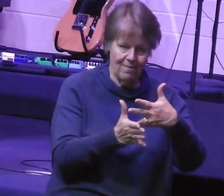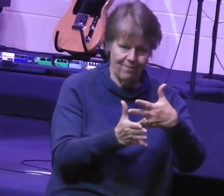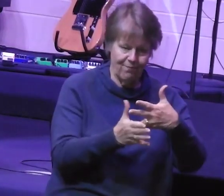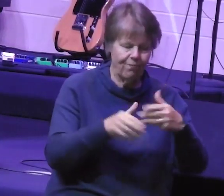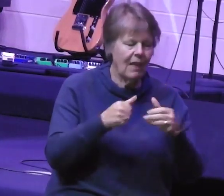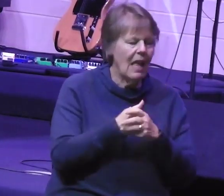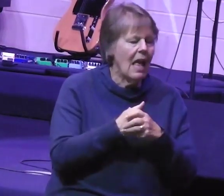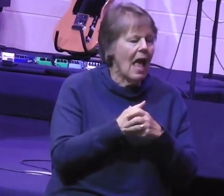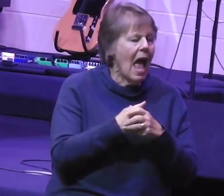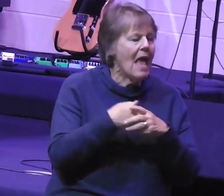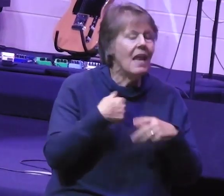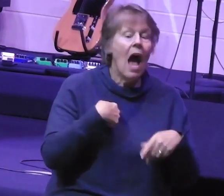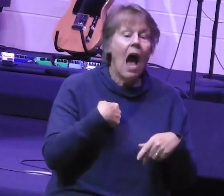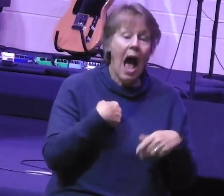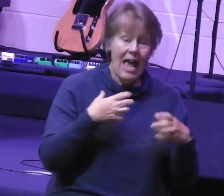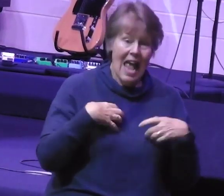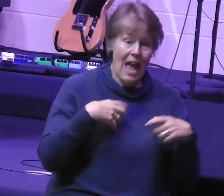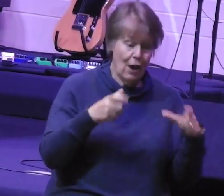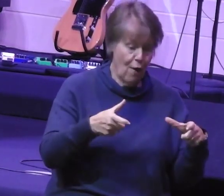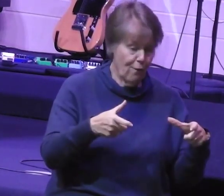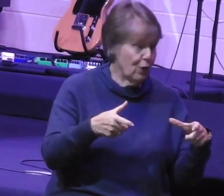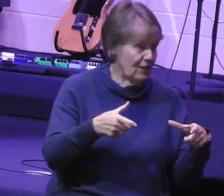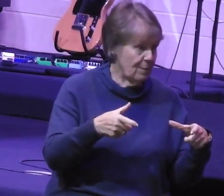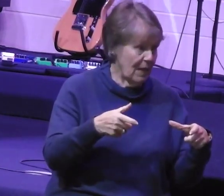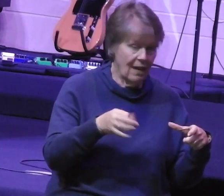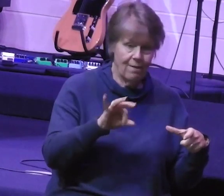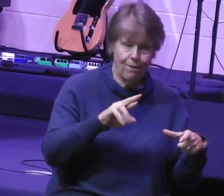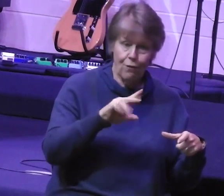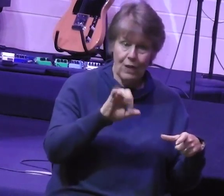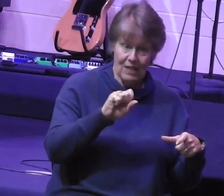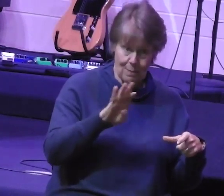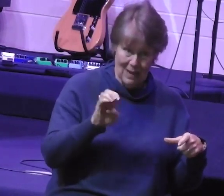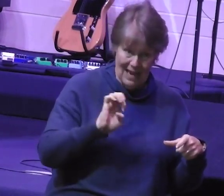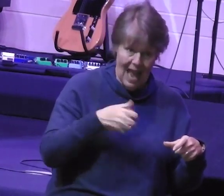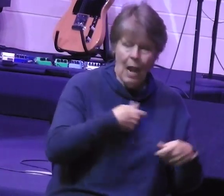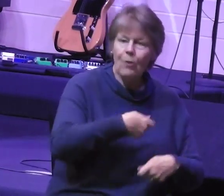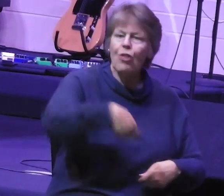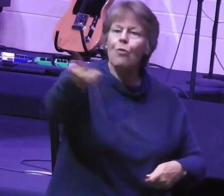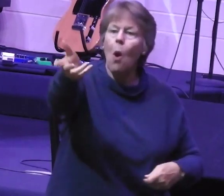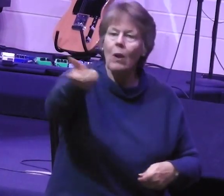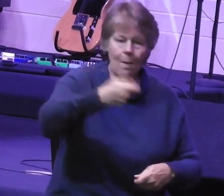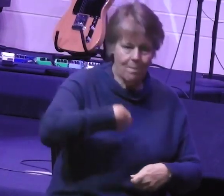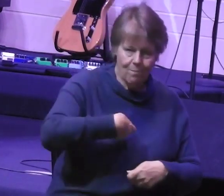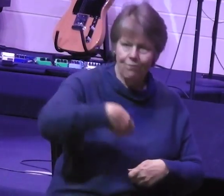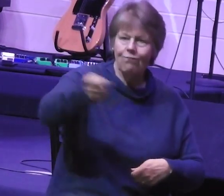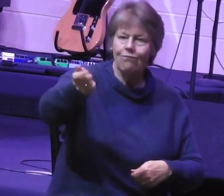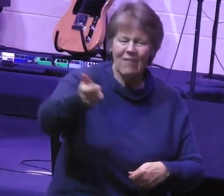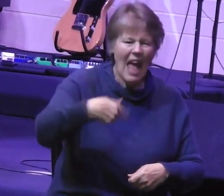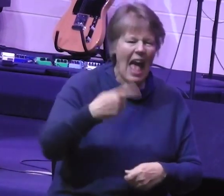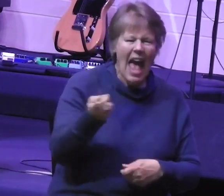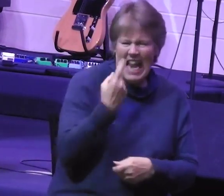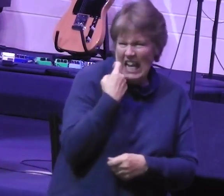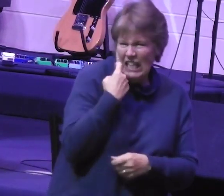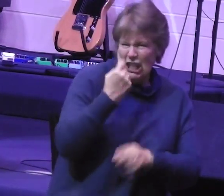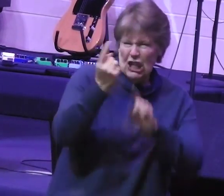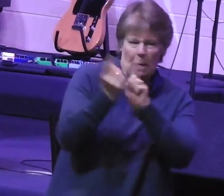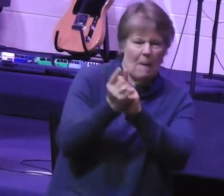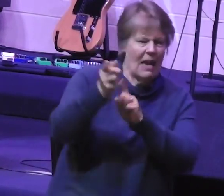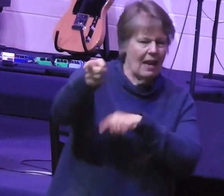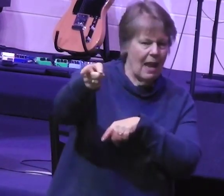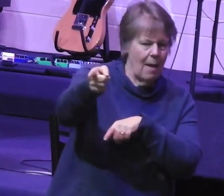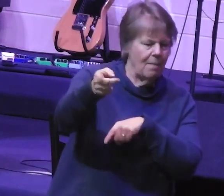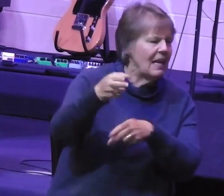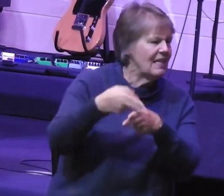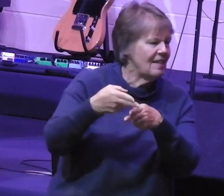Olaf. And I was throwing a Frisbee with a guy that I had just met. I knew his name at this point. His name was Adam.